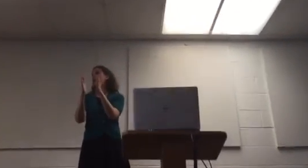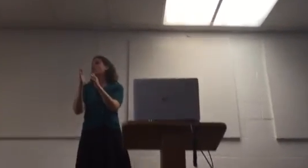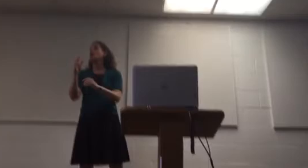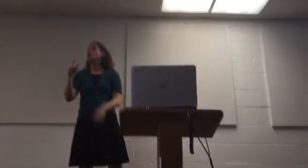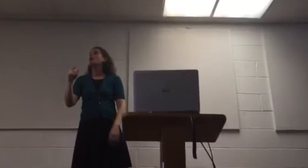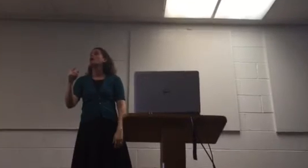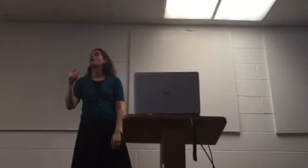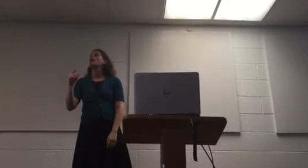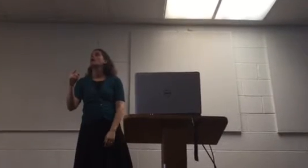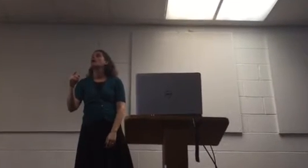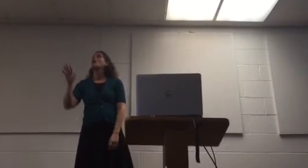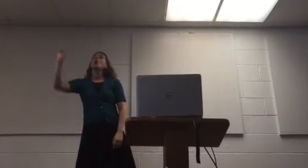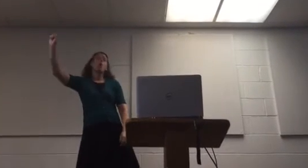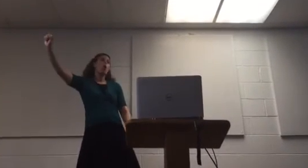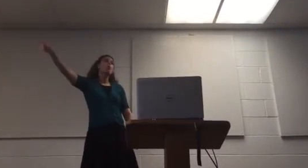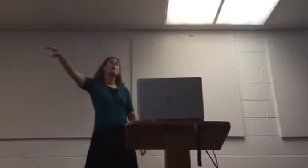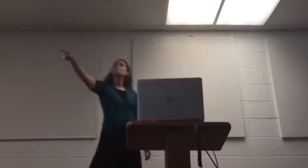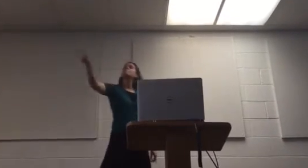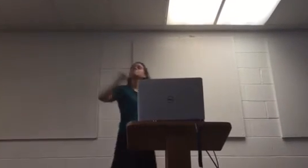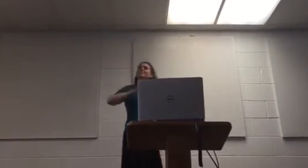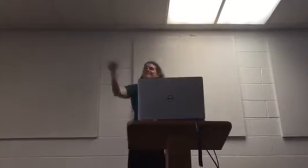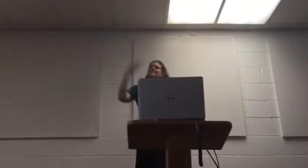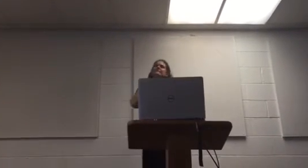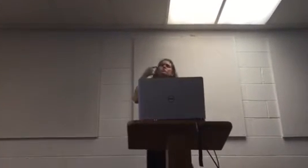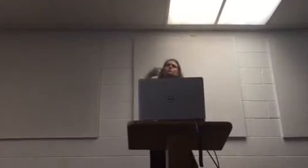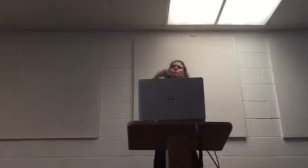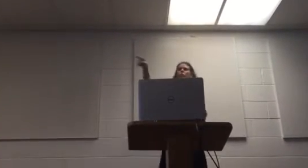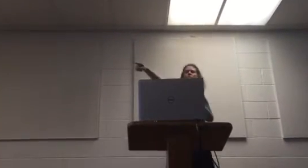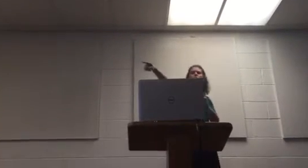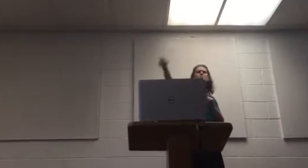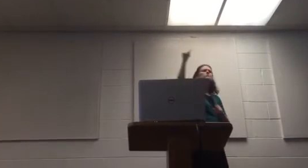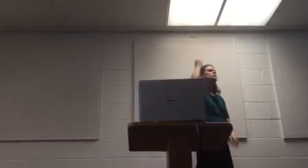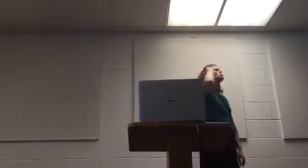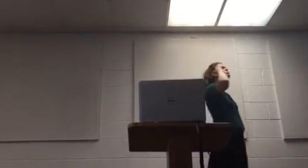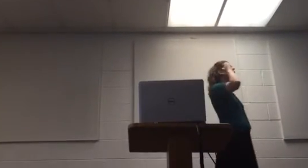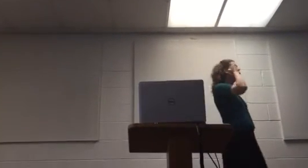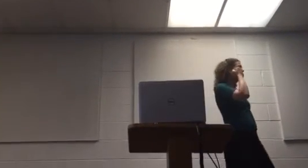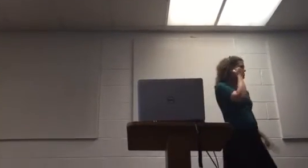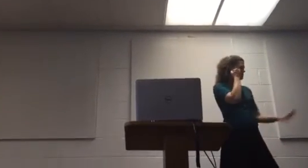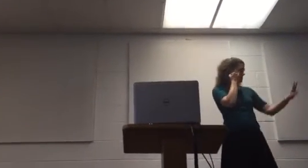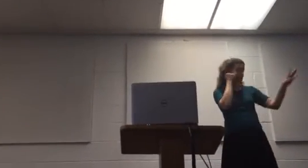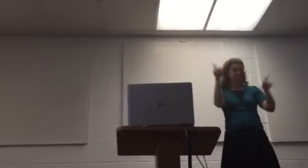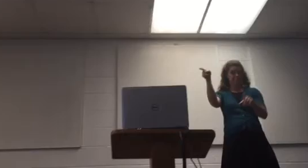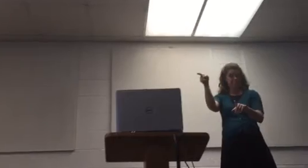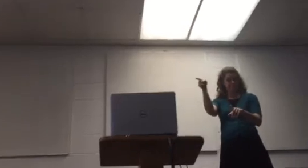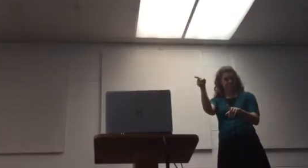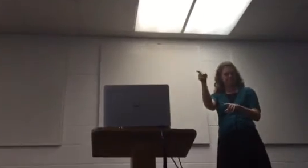to discuss any concept or any idea. And you lead to an interesting point.